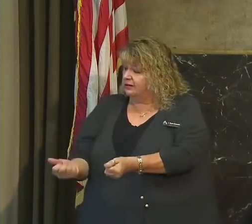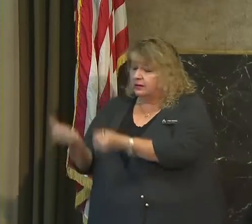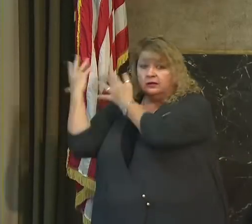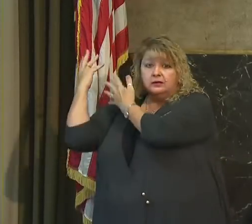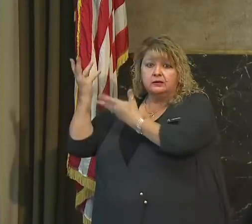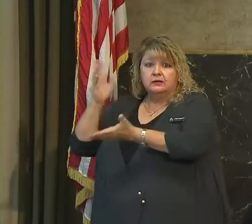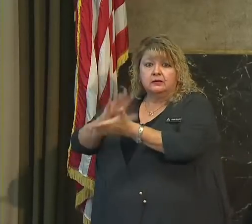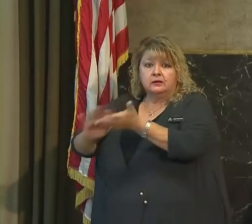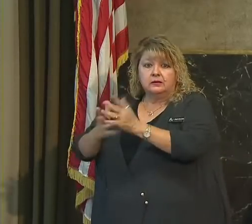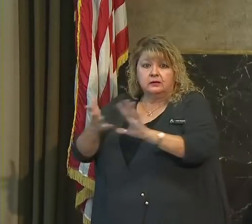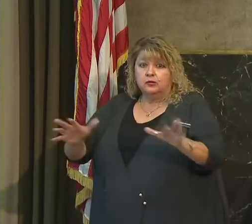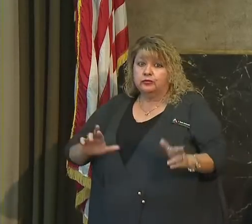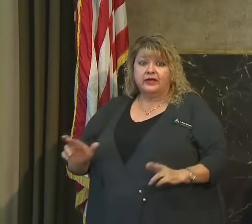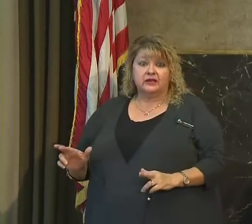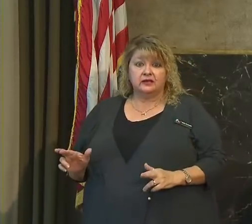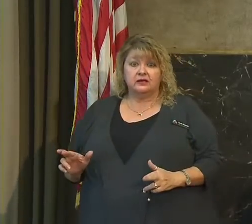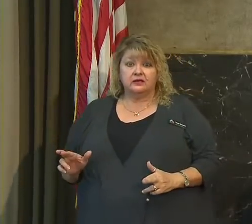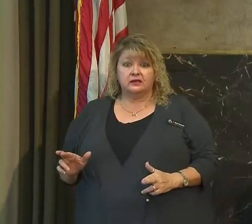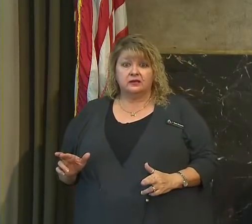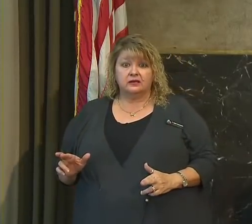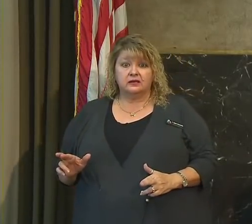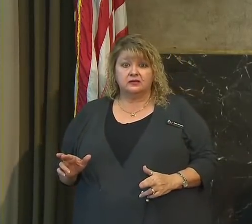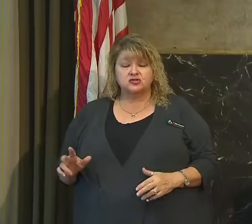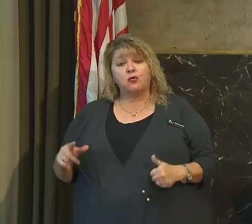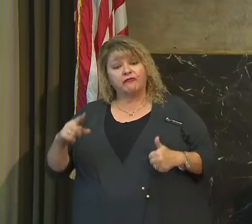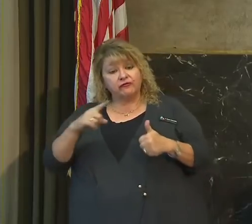And so on the one hand, this is hard work.